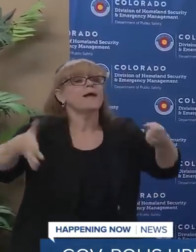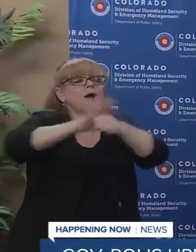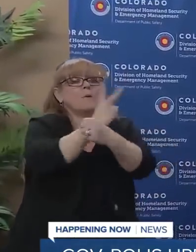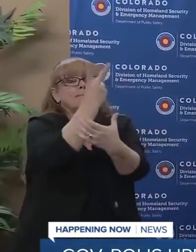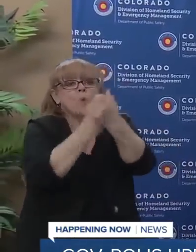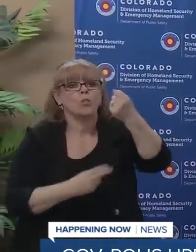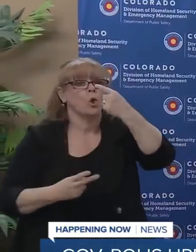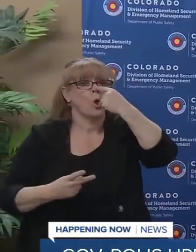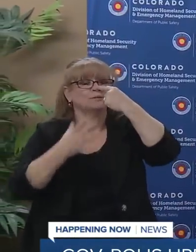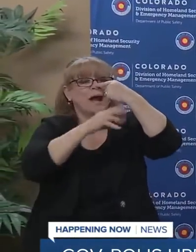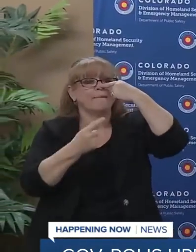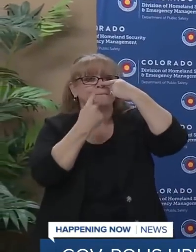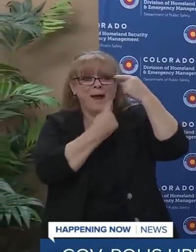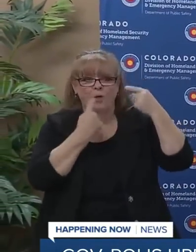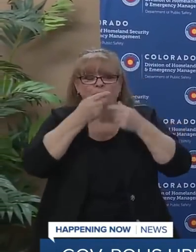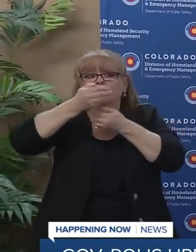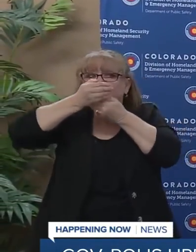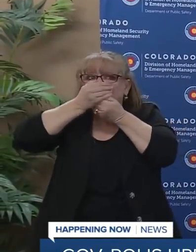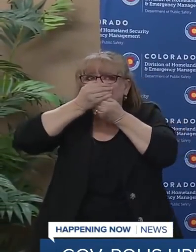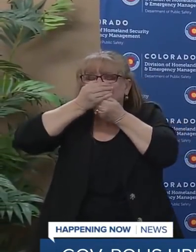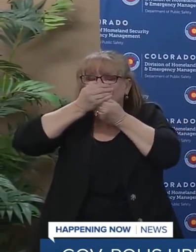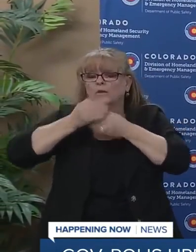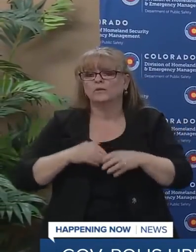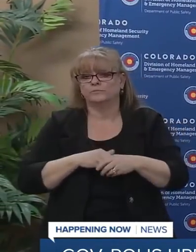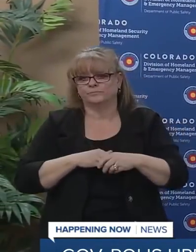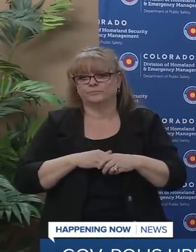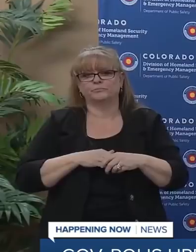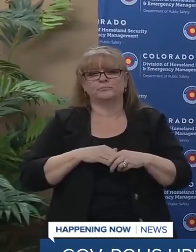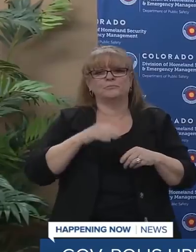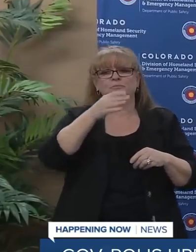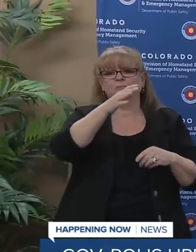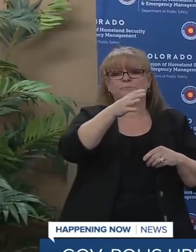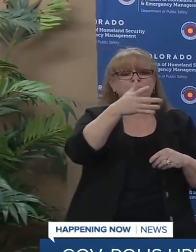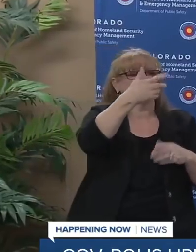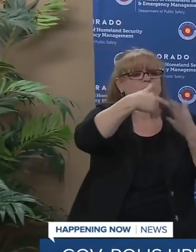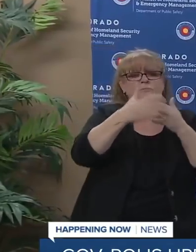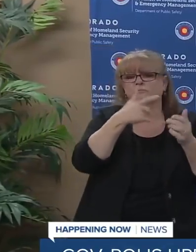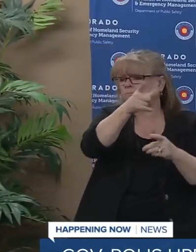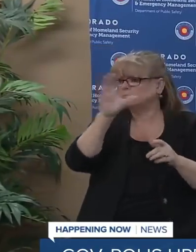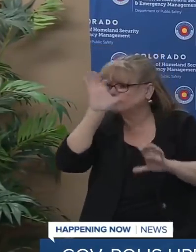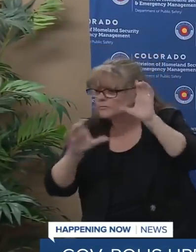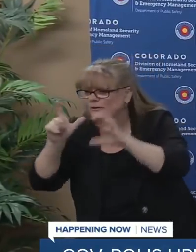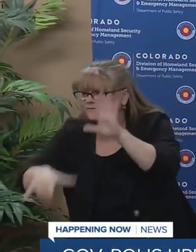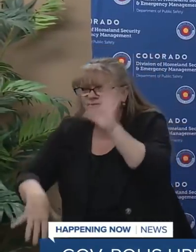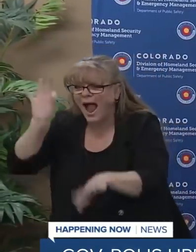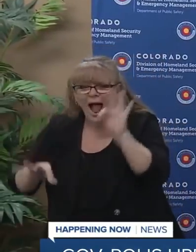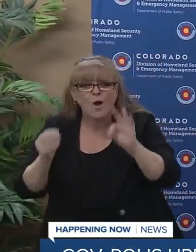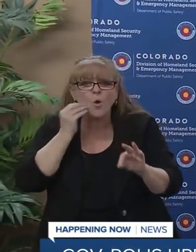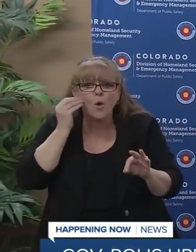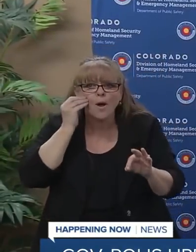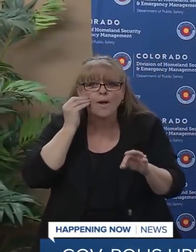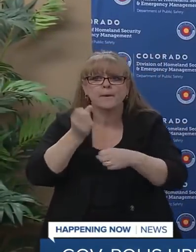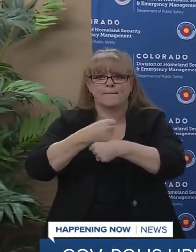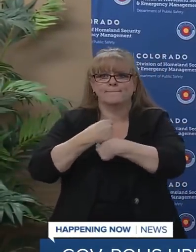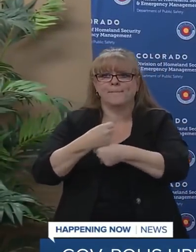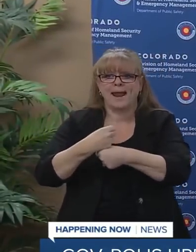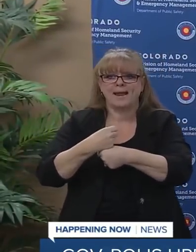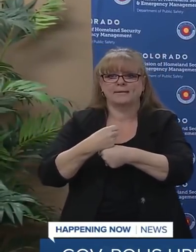And you can make this out of anything at home. We have Sarah Thunberg here, who's heading up our mass scaling project to talk